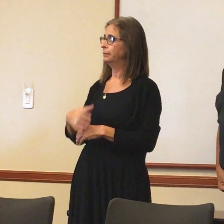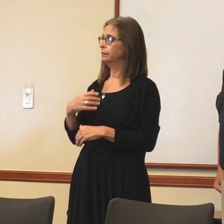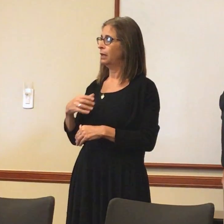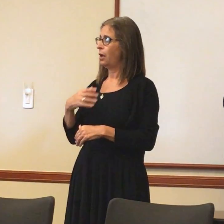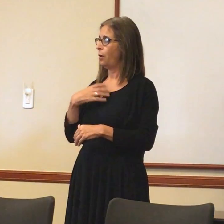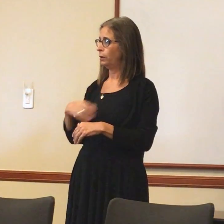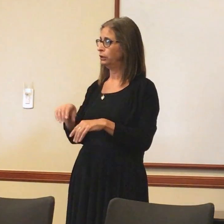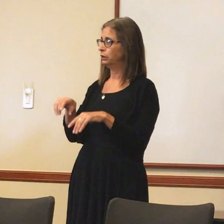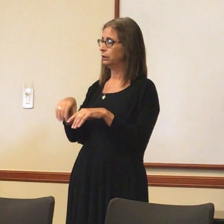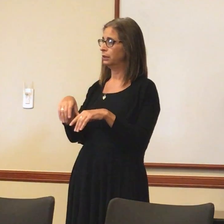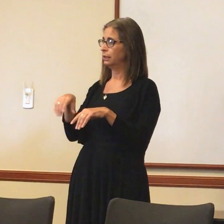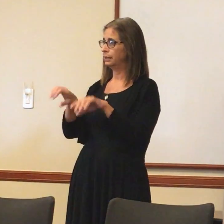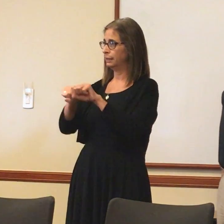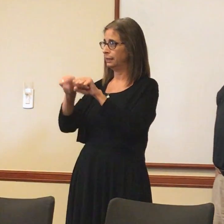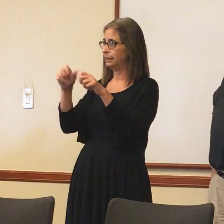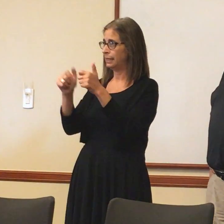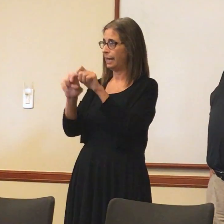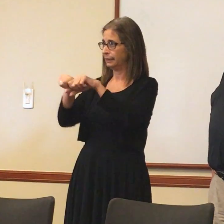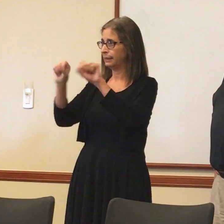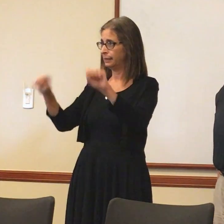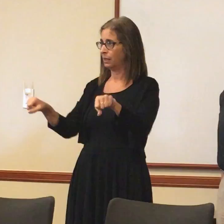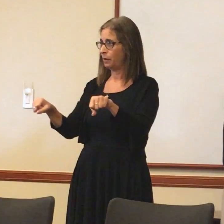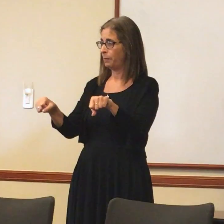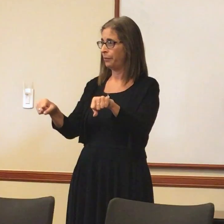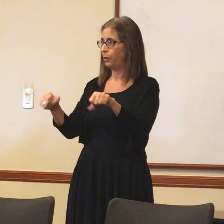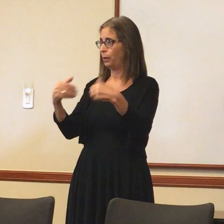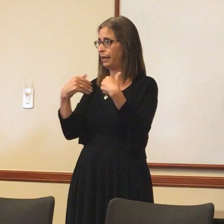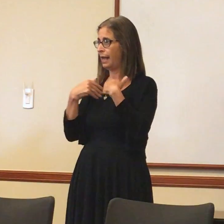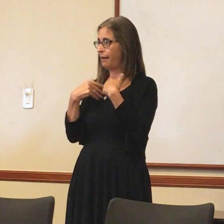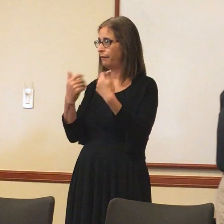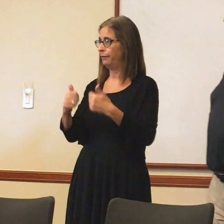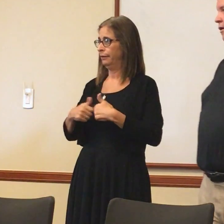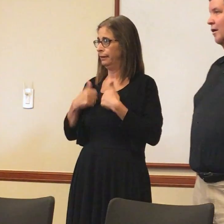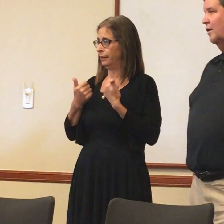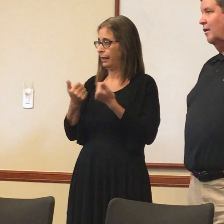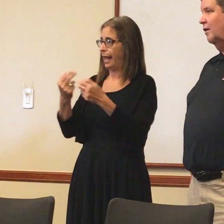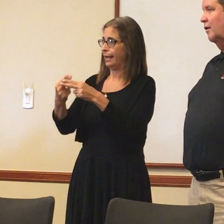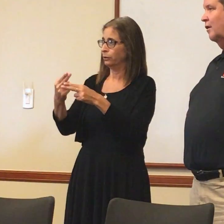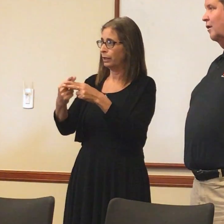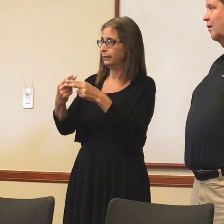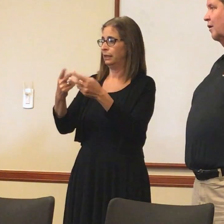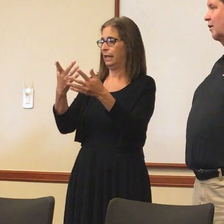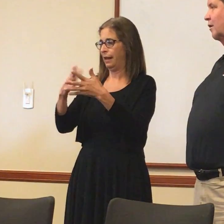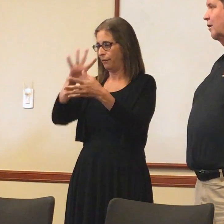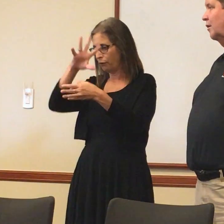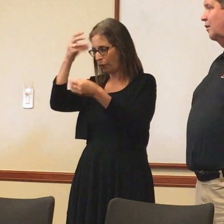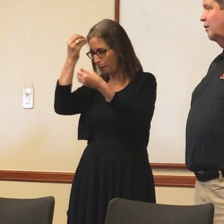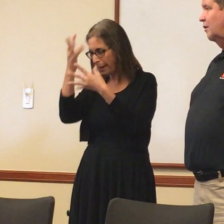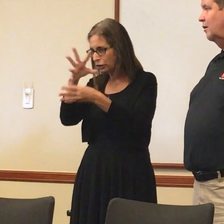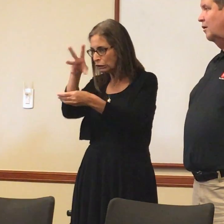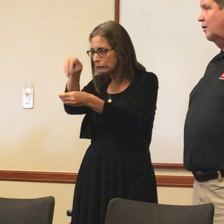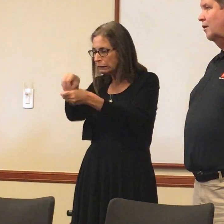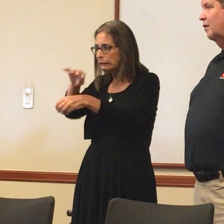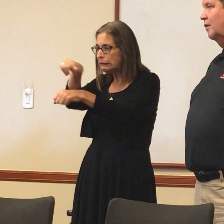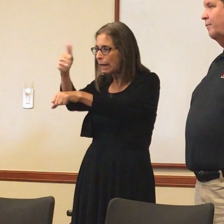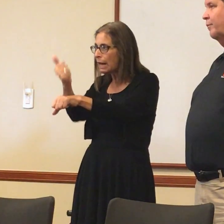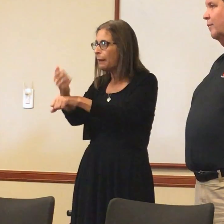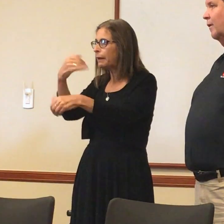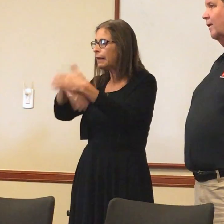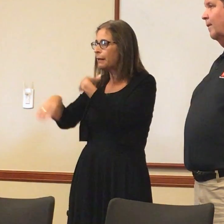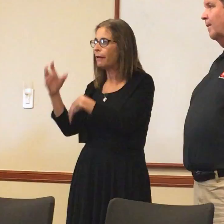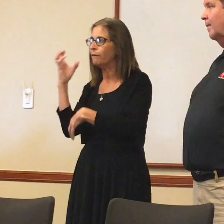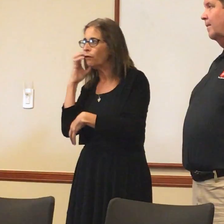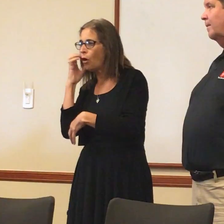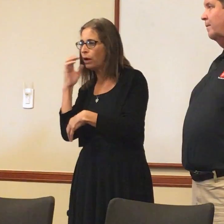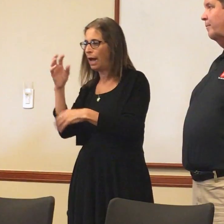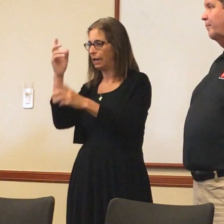Okay, so I noticed that the texting system that we have on our phone would have all the information kind of preset. So if I